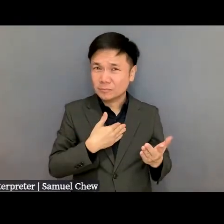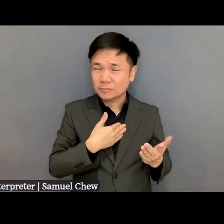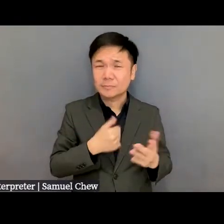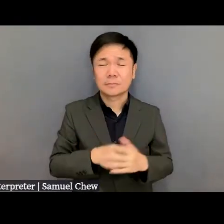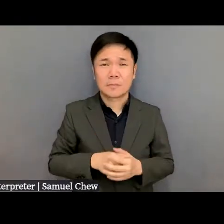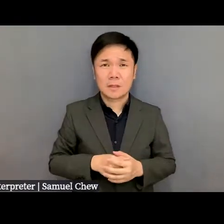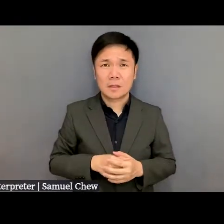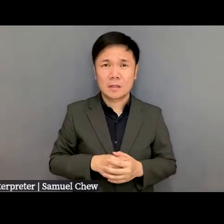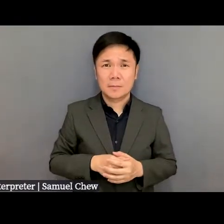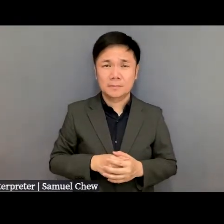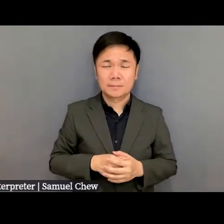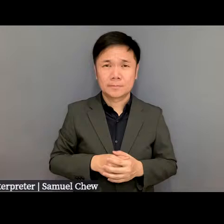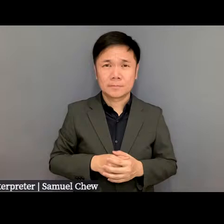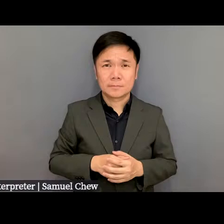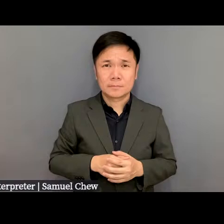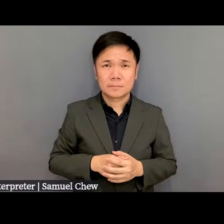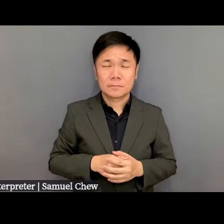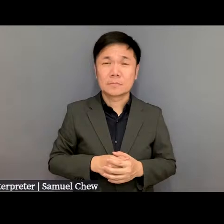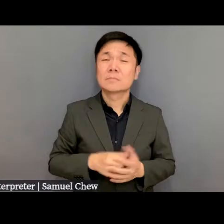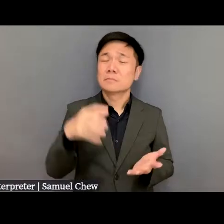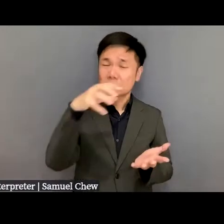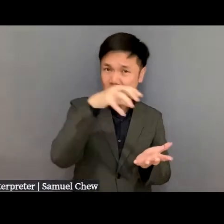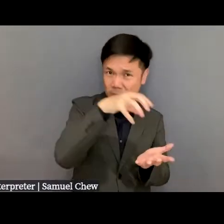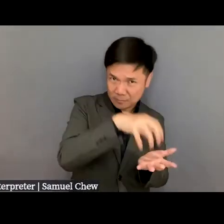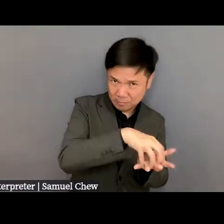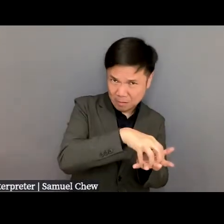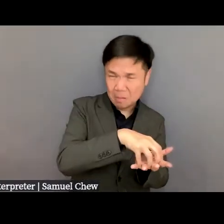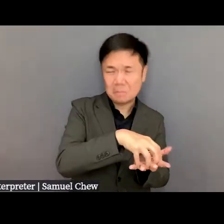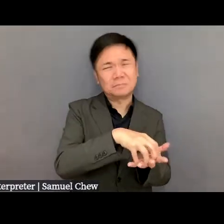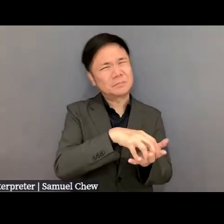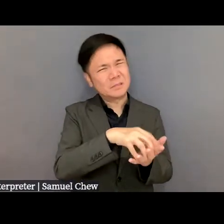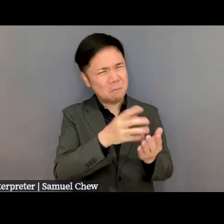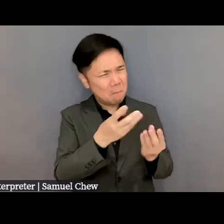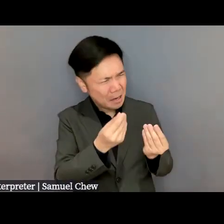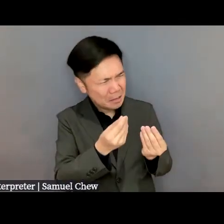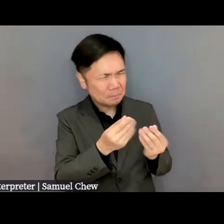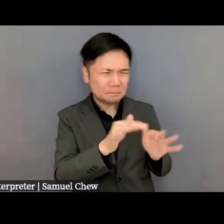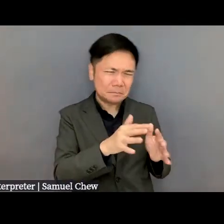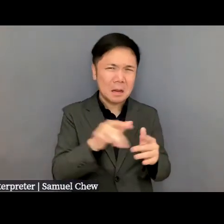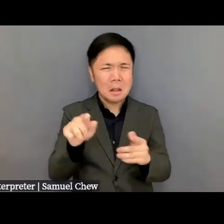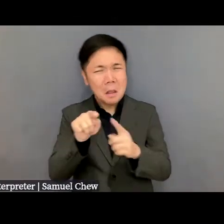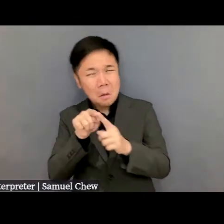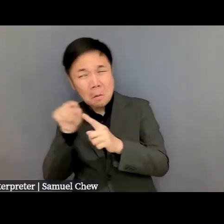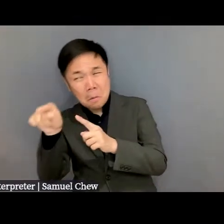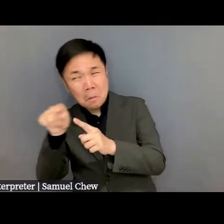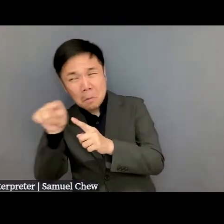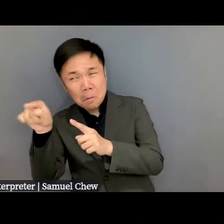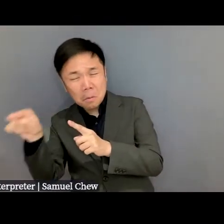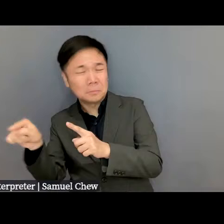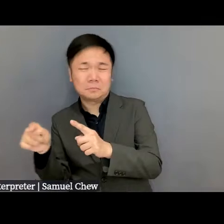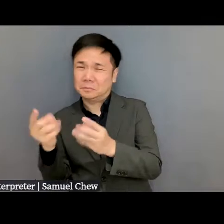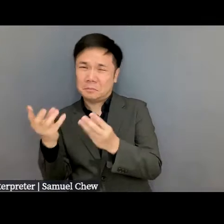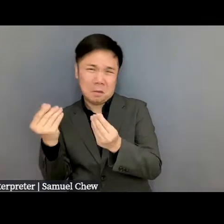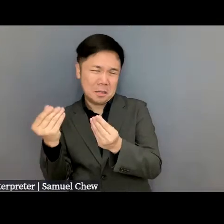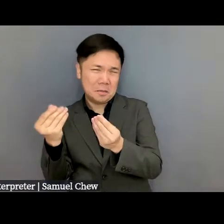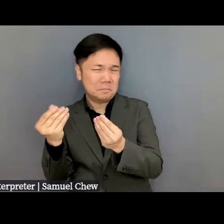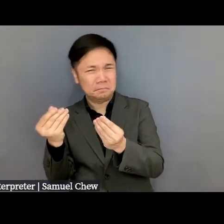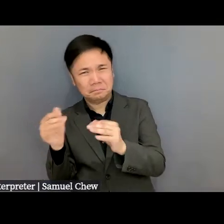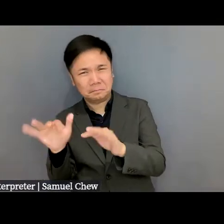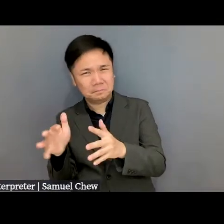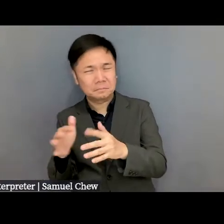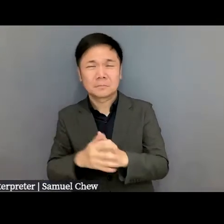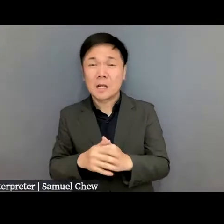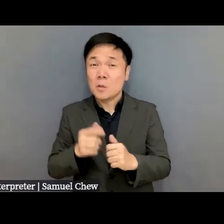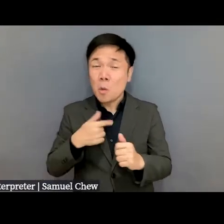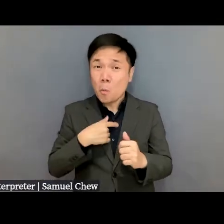coin, in the rural areas as well as in the urban areas. So we're able to give them that kind of